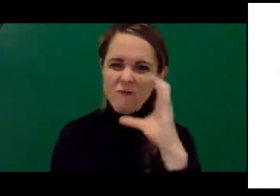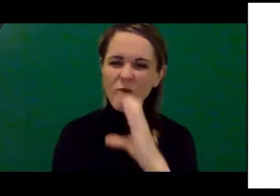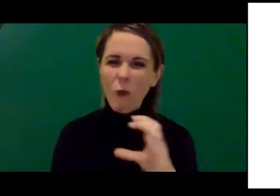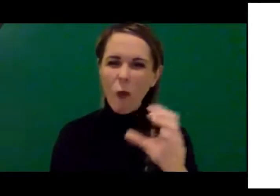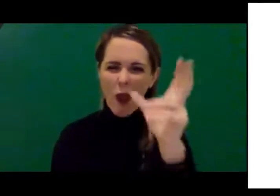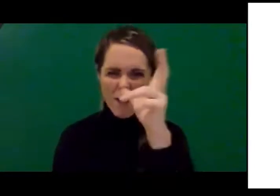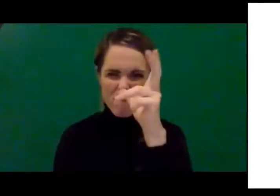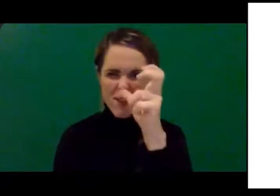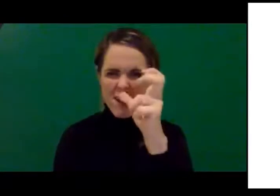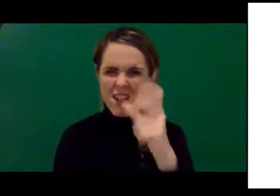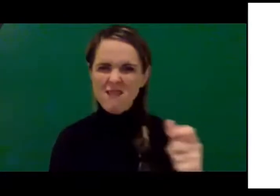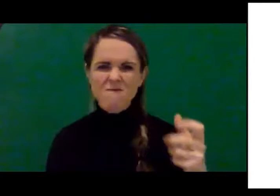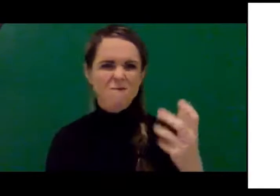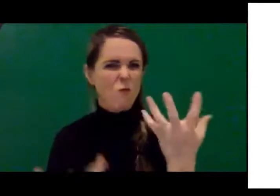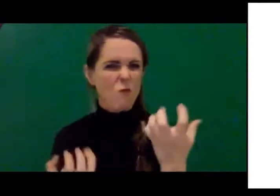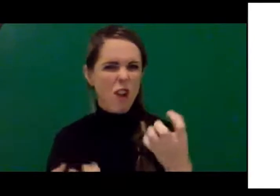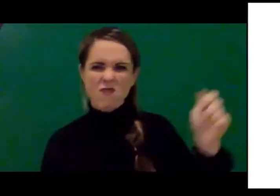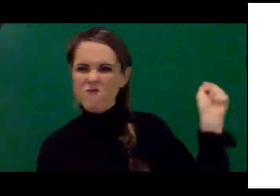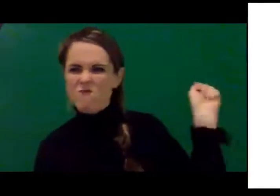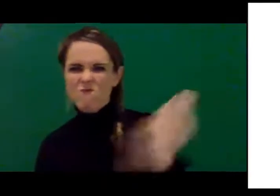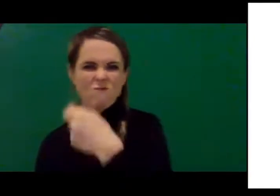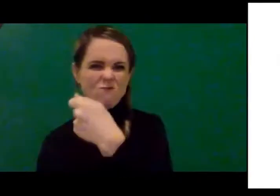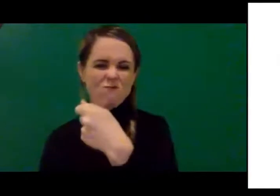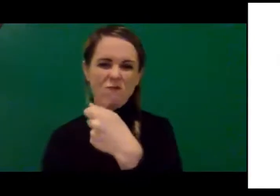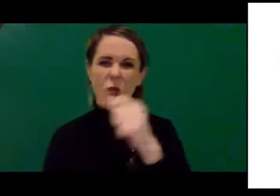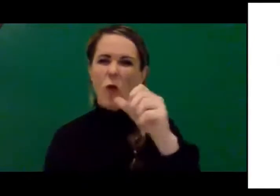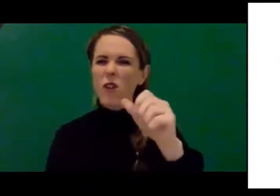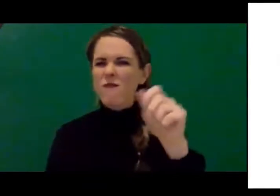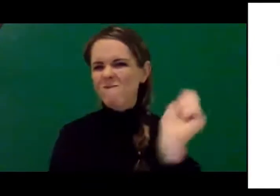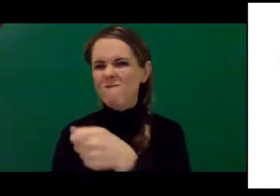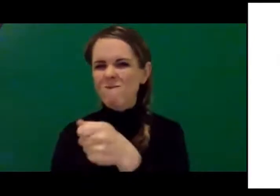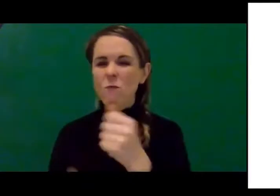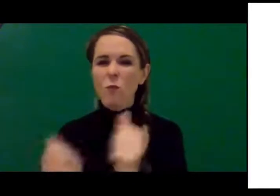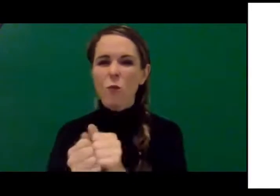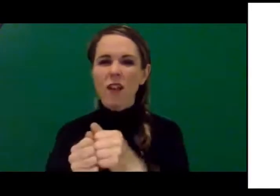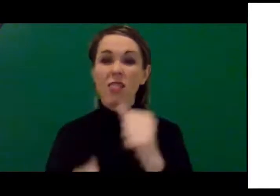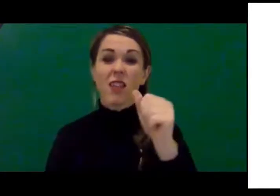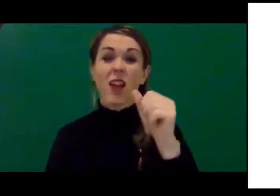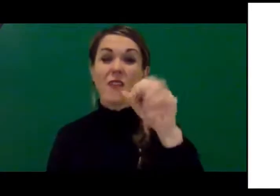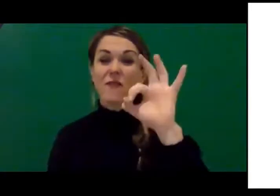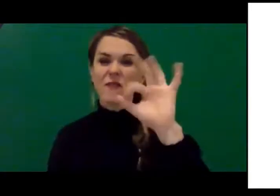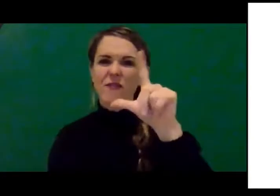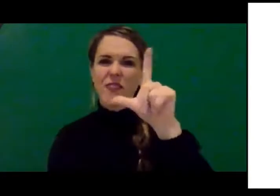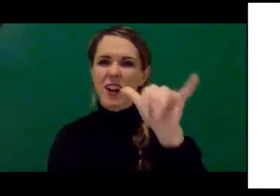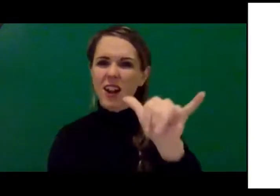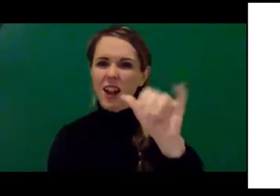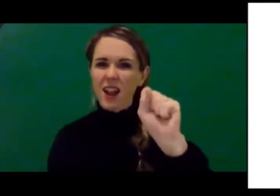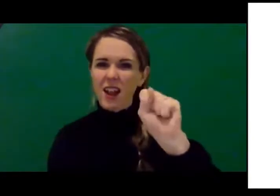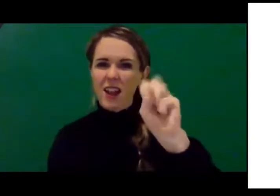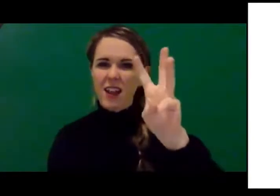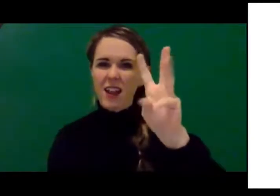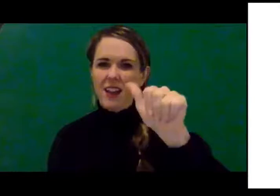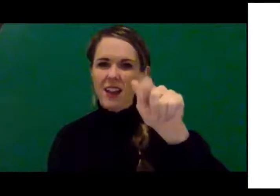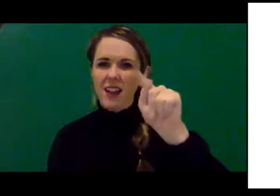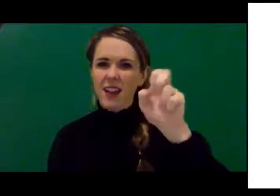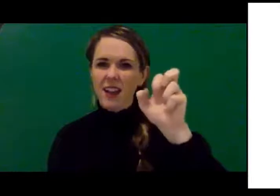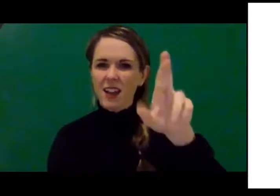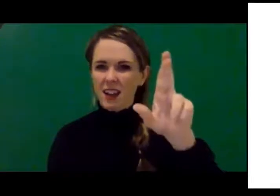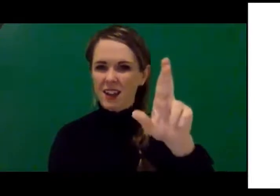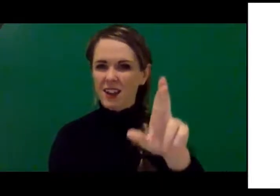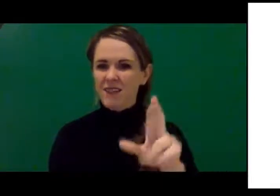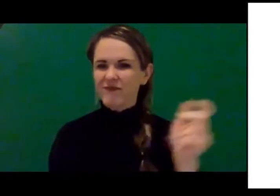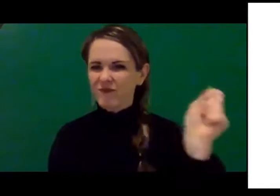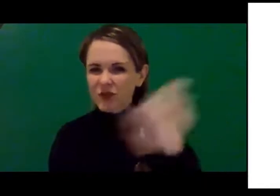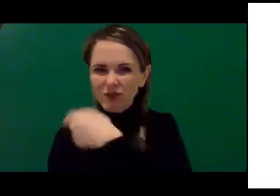wants to swat it with a fly swatter. He wants to get that bug.